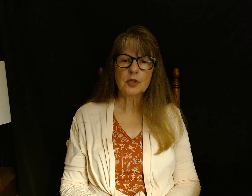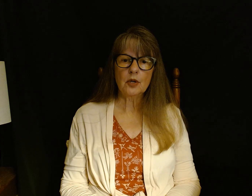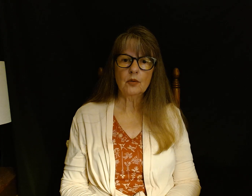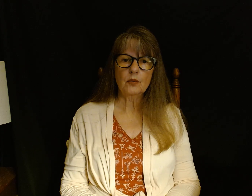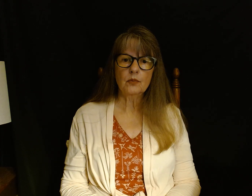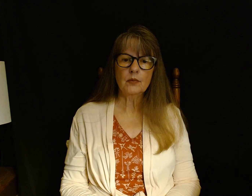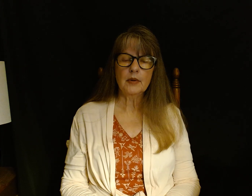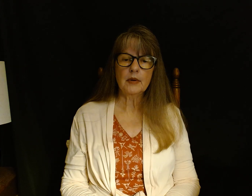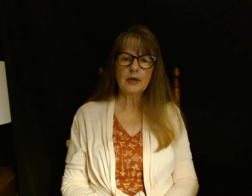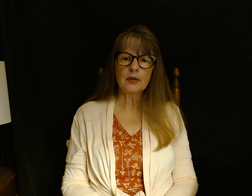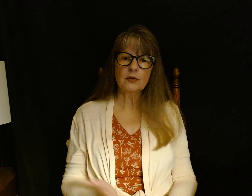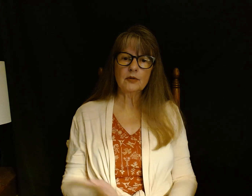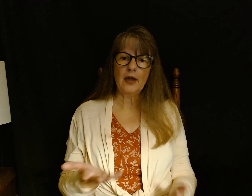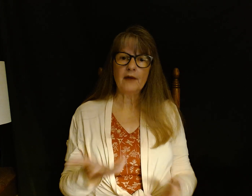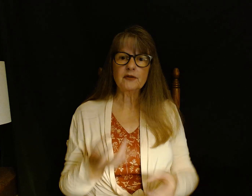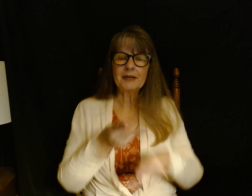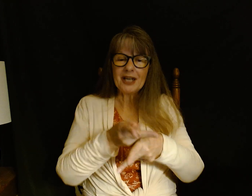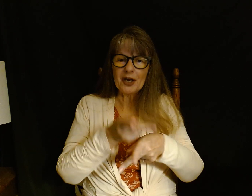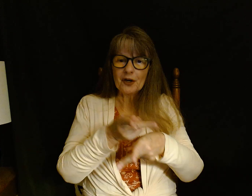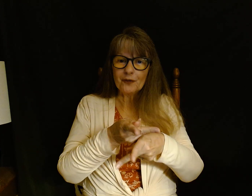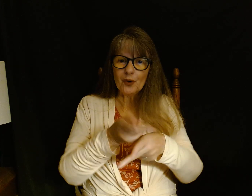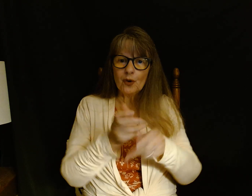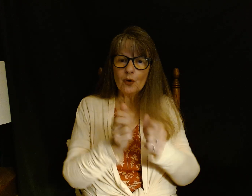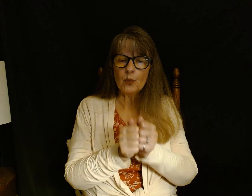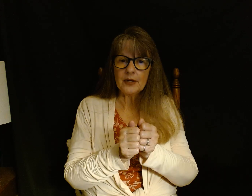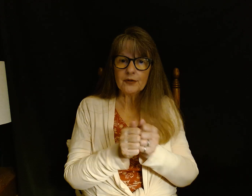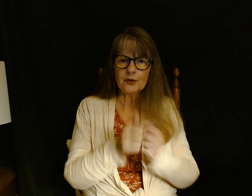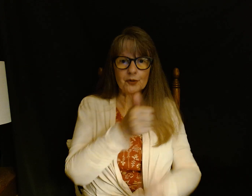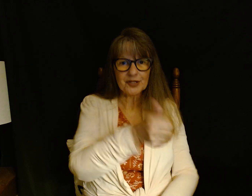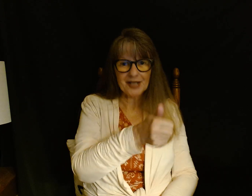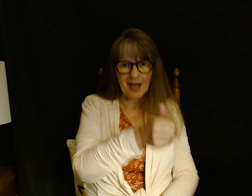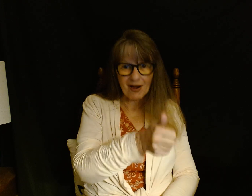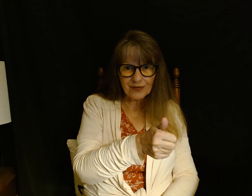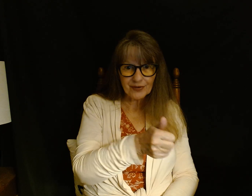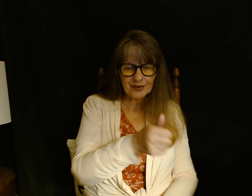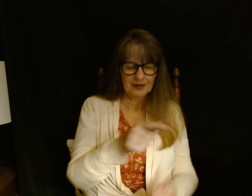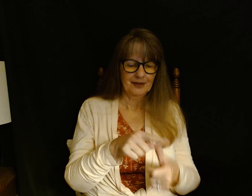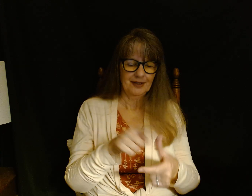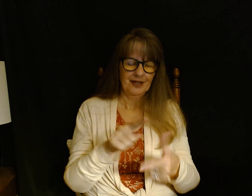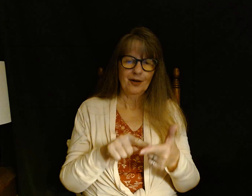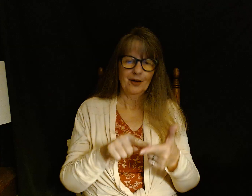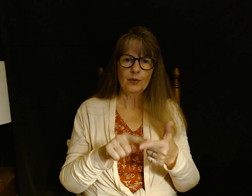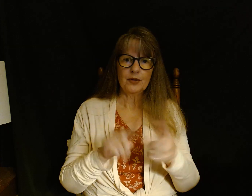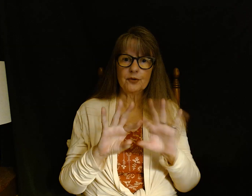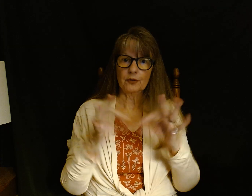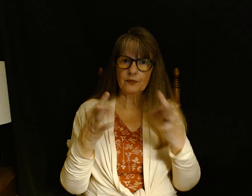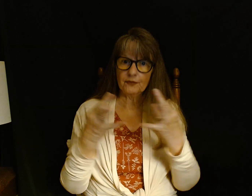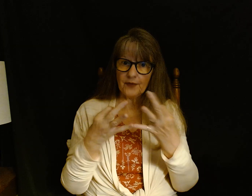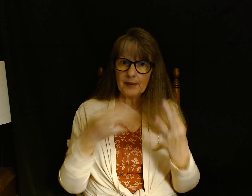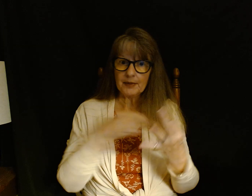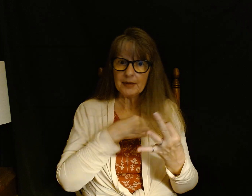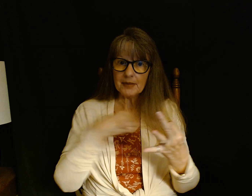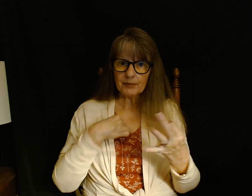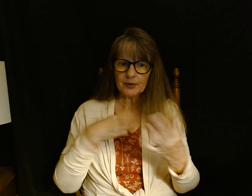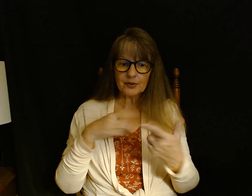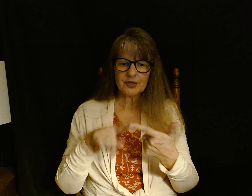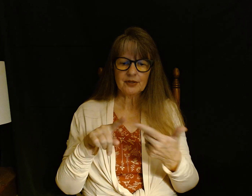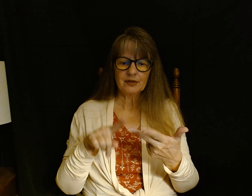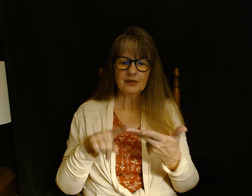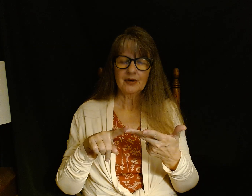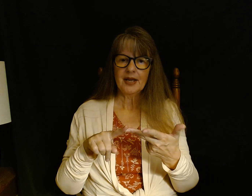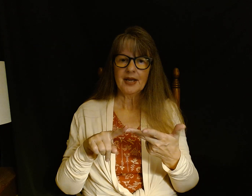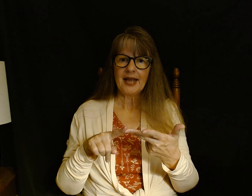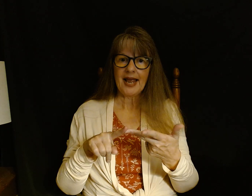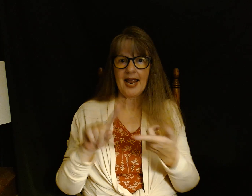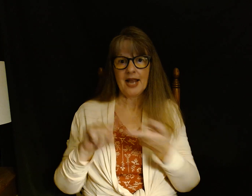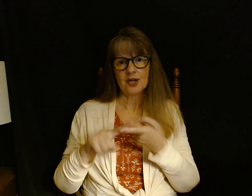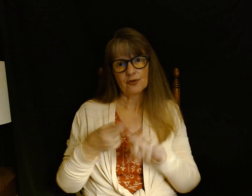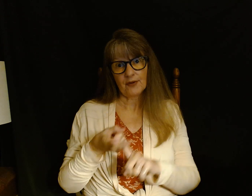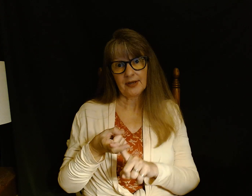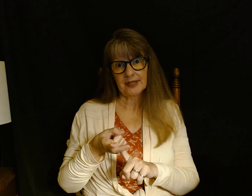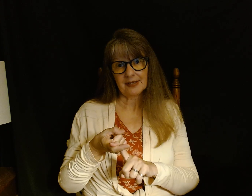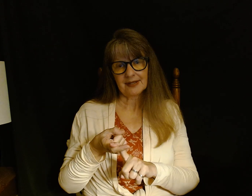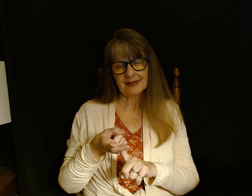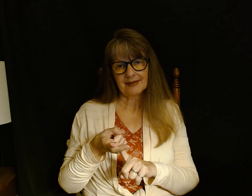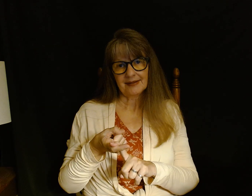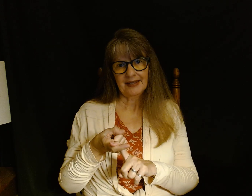So you have to be careful with yourself, with your family members, and your friends.